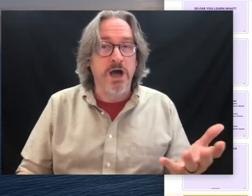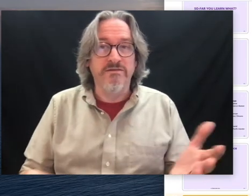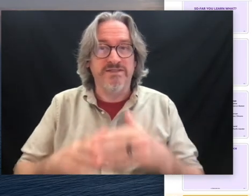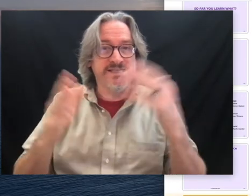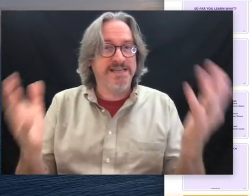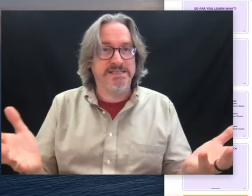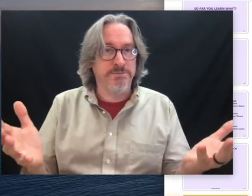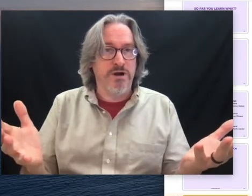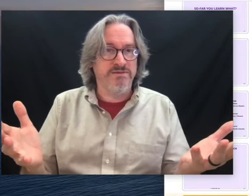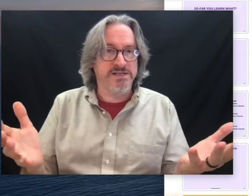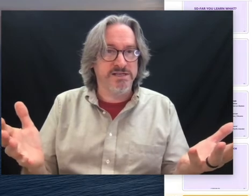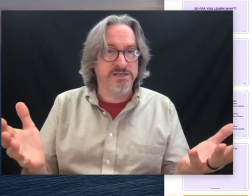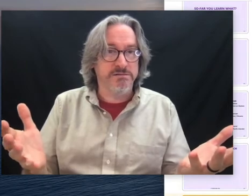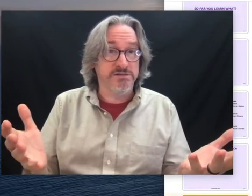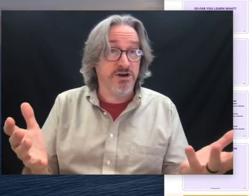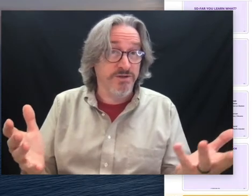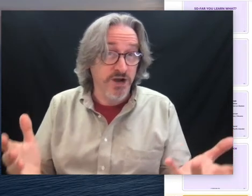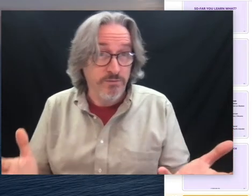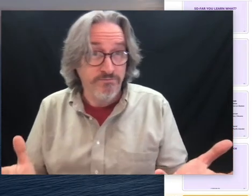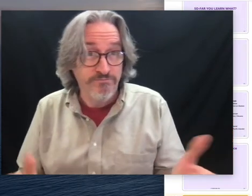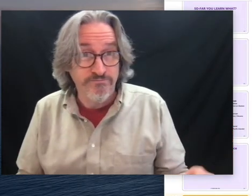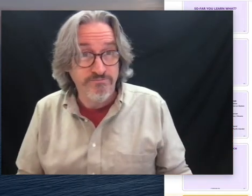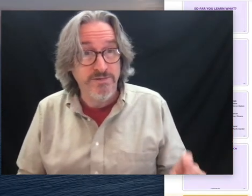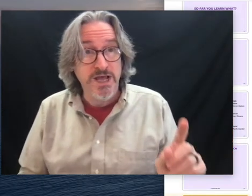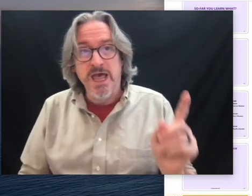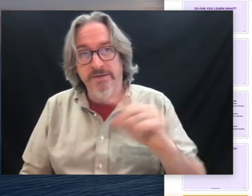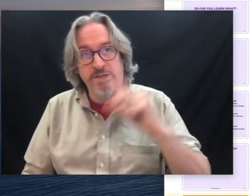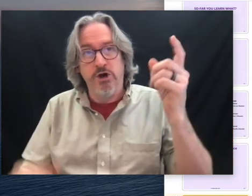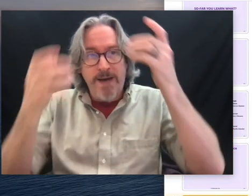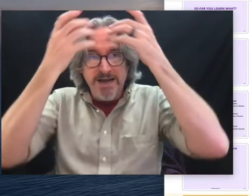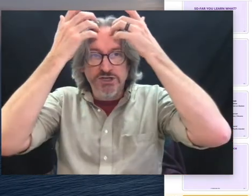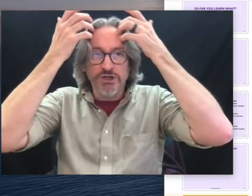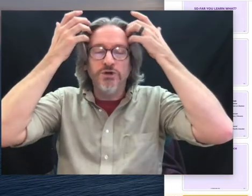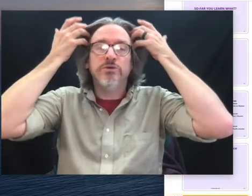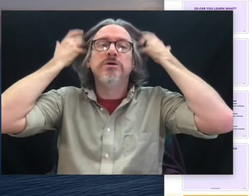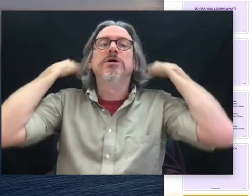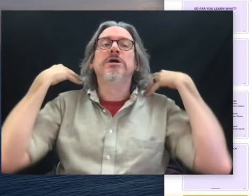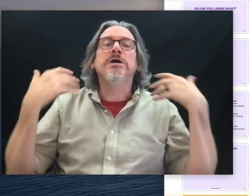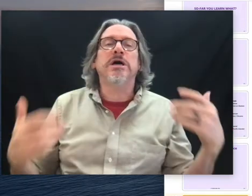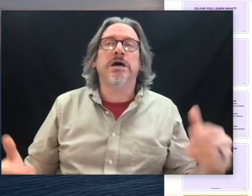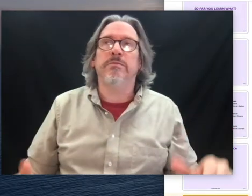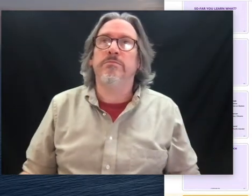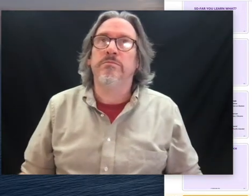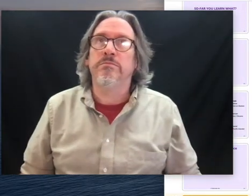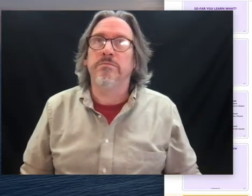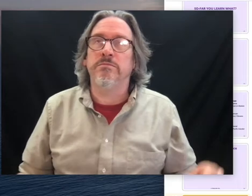What of the states and provinces start with an O? And then go back to